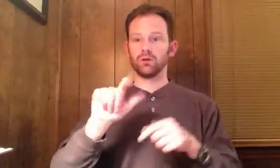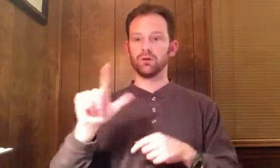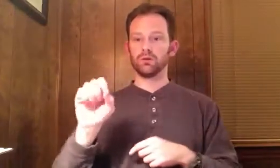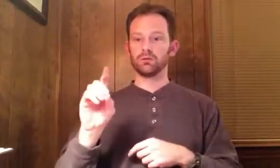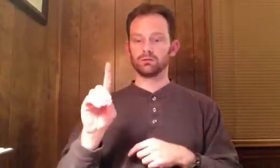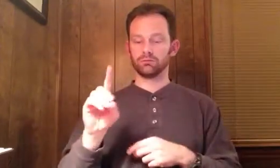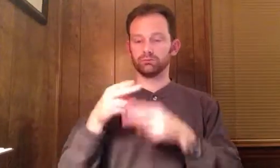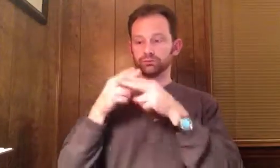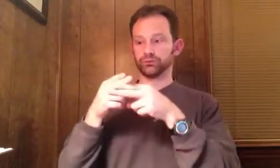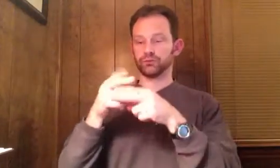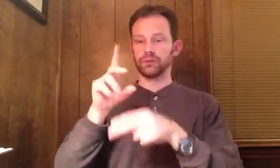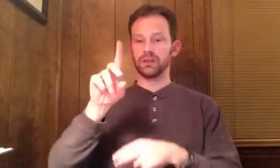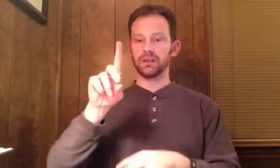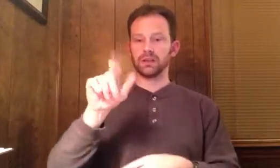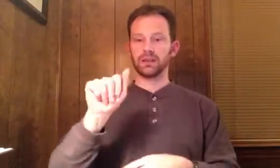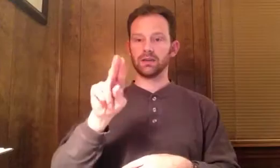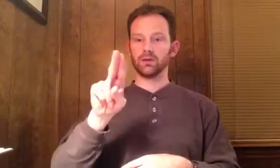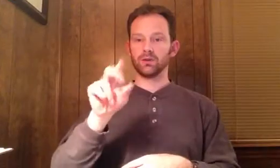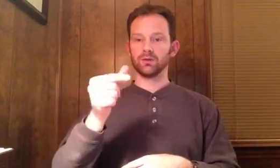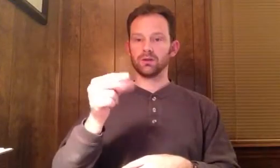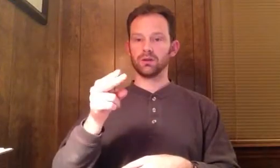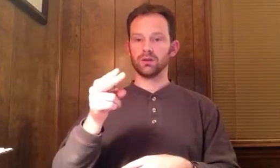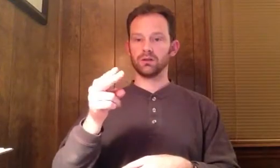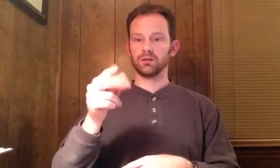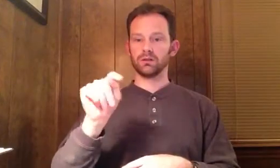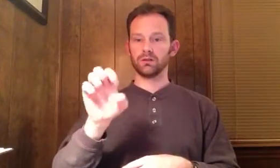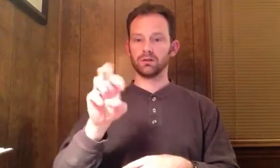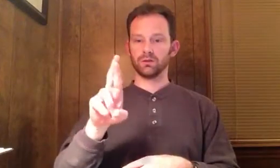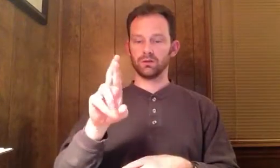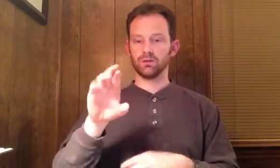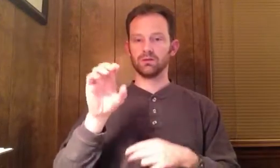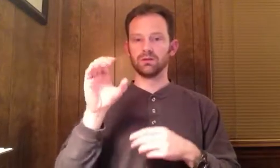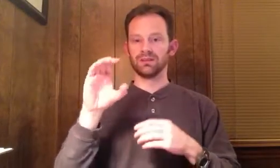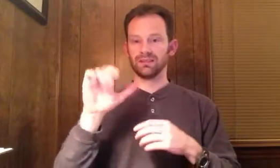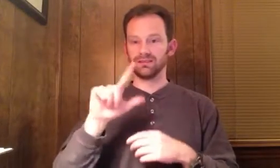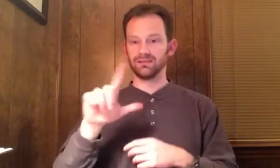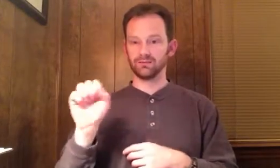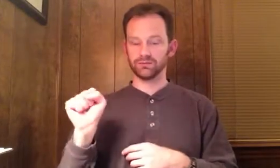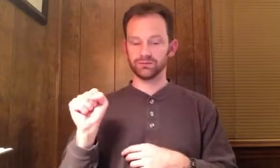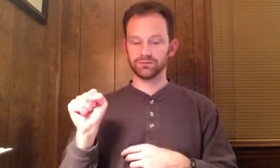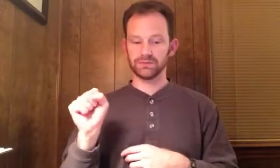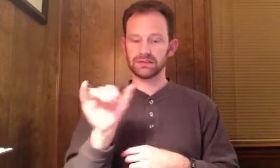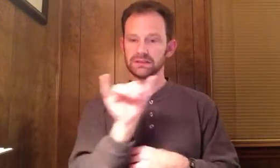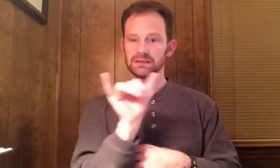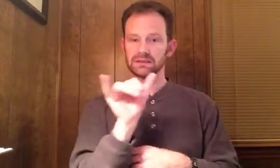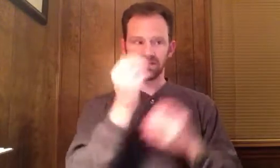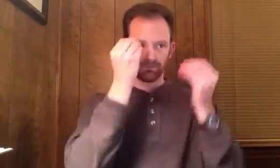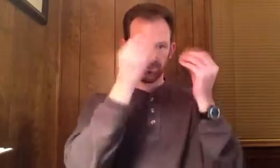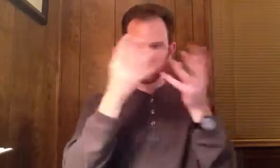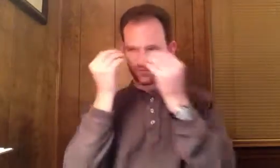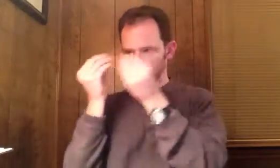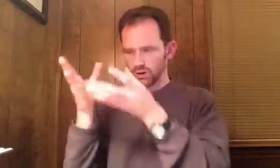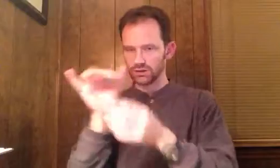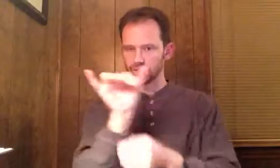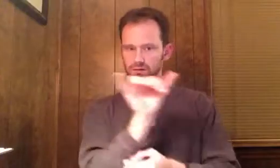D-A-U-G-H-T-E-R, daughter cells, have the same pieces and genetic code. Two identical copies come from one original. You start